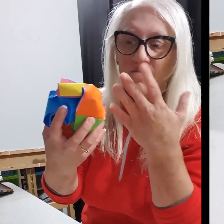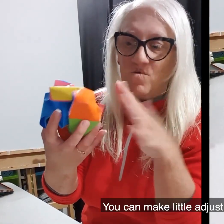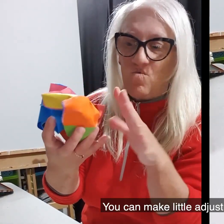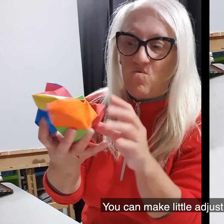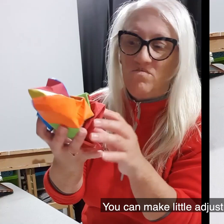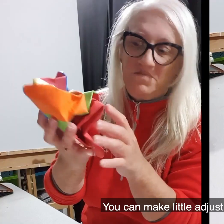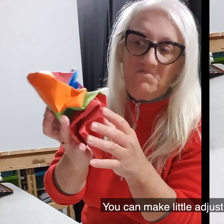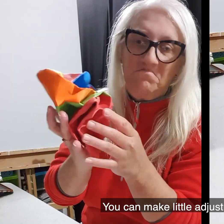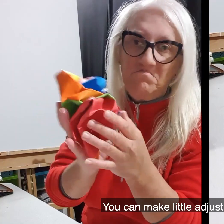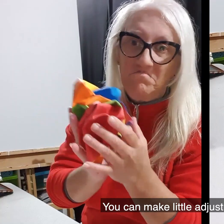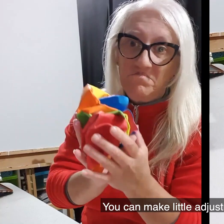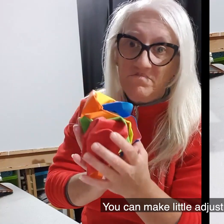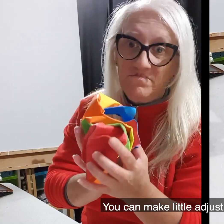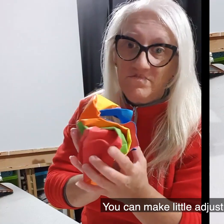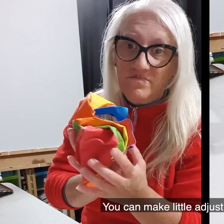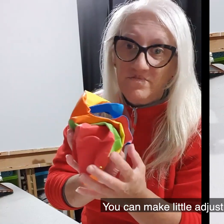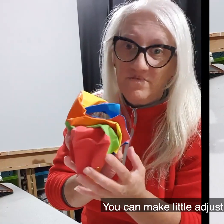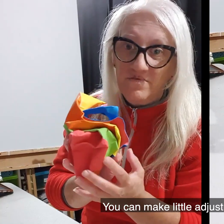You can make little adjustments if you want.